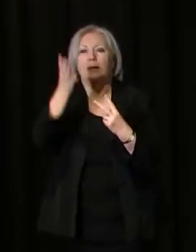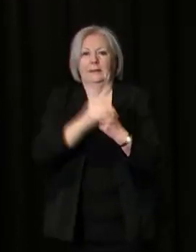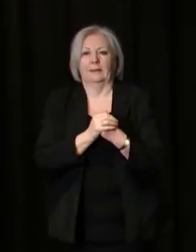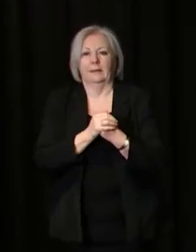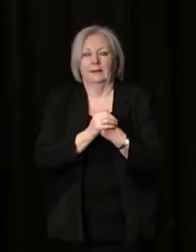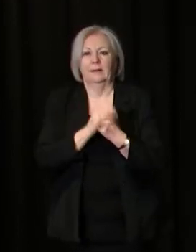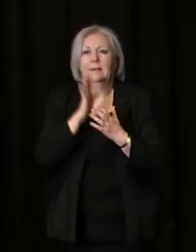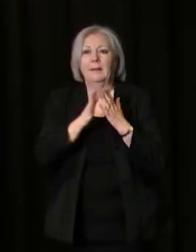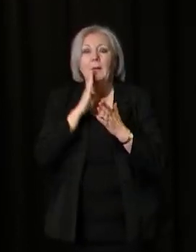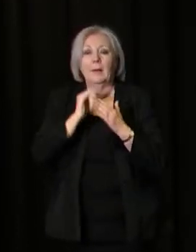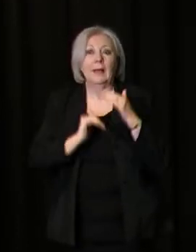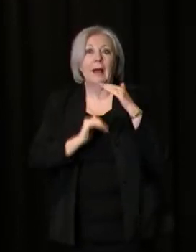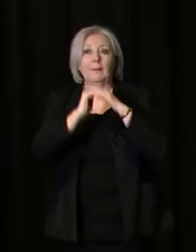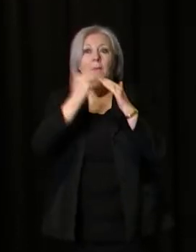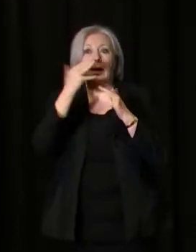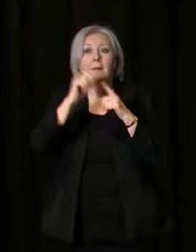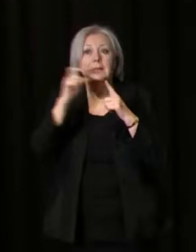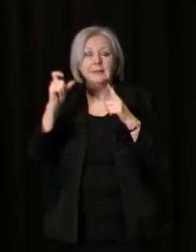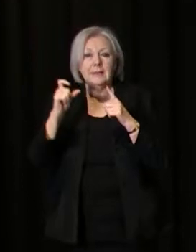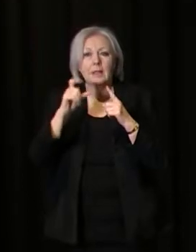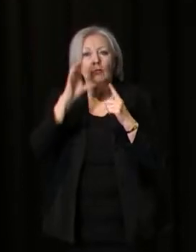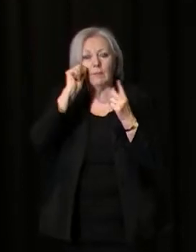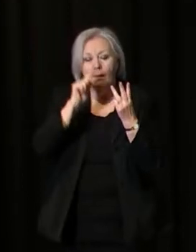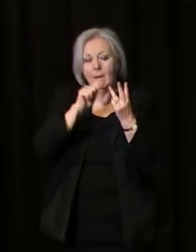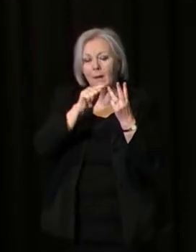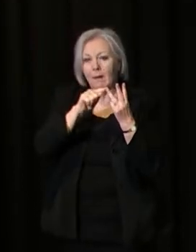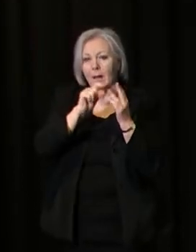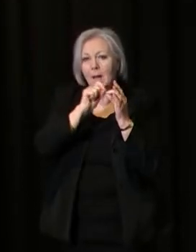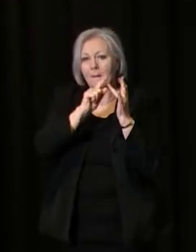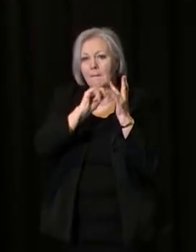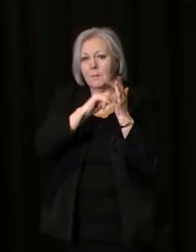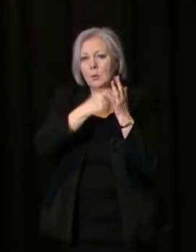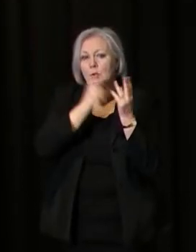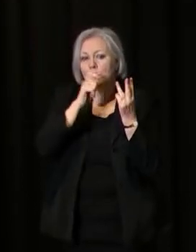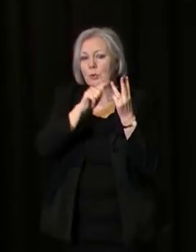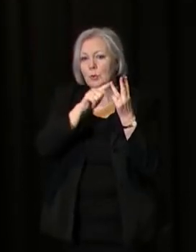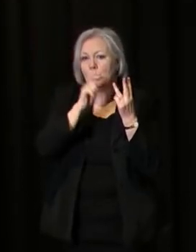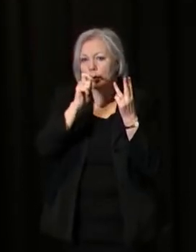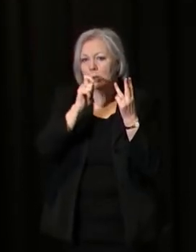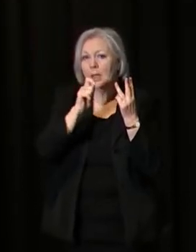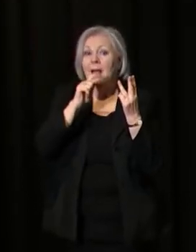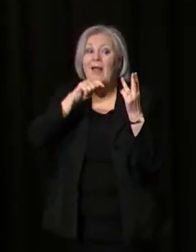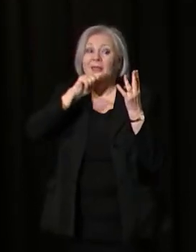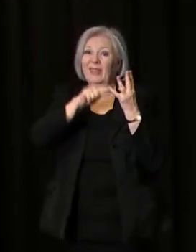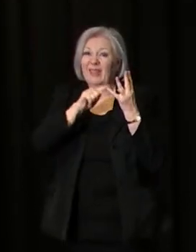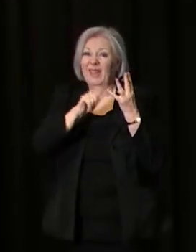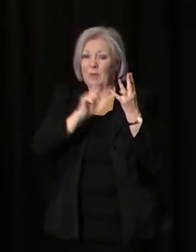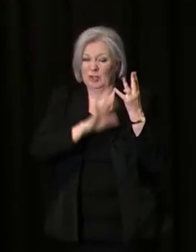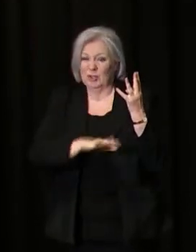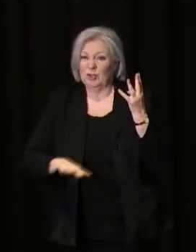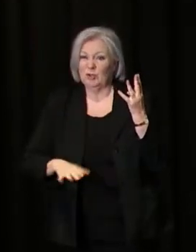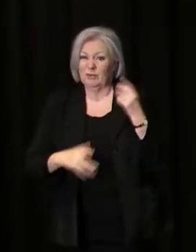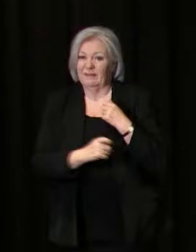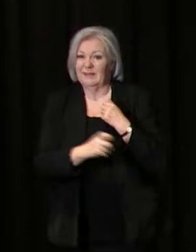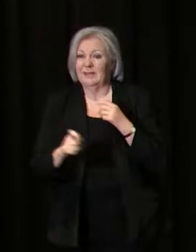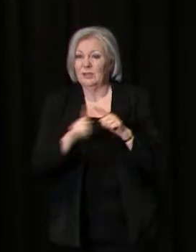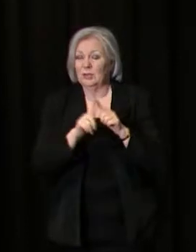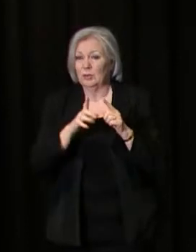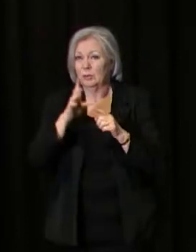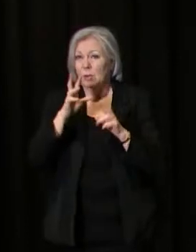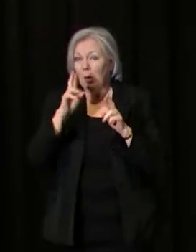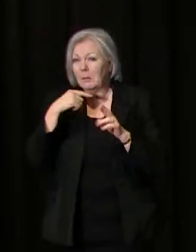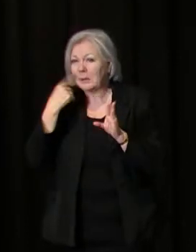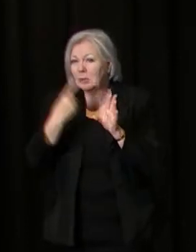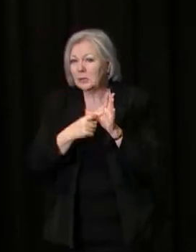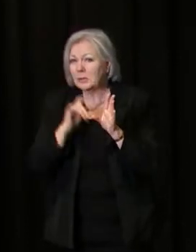into the 90s. Now we've got to do boosters. We've got to hopefully roll out a kids vaccine at some point early next year,